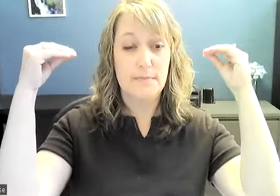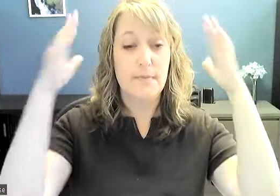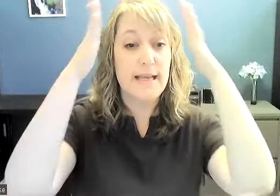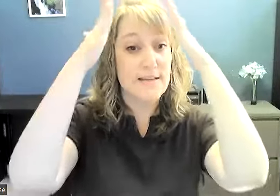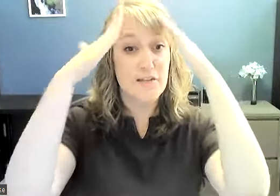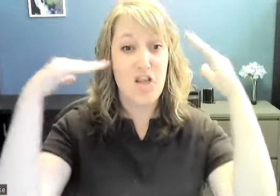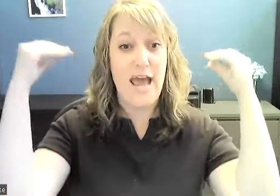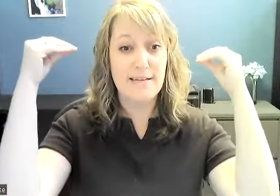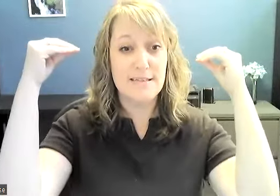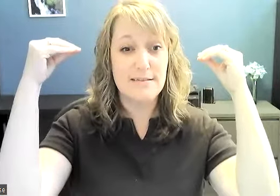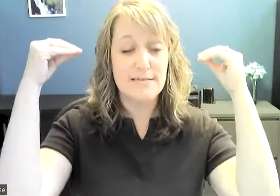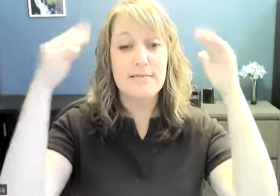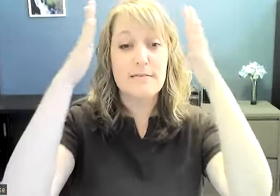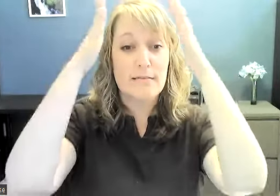like a Dutch hat.